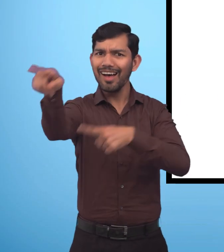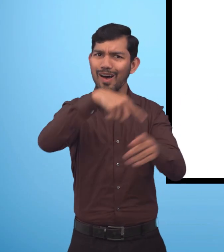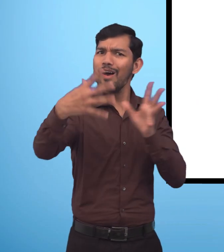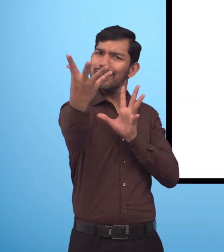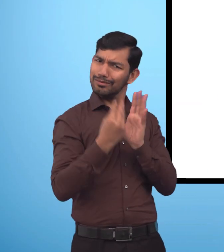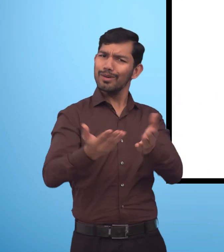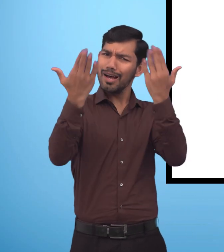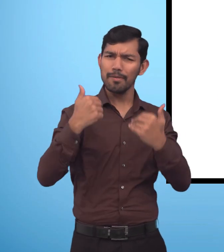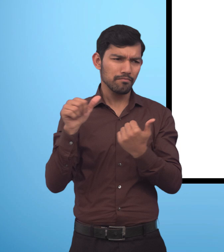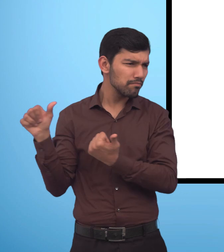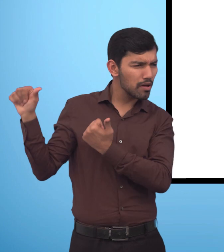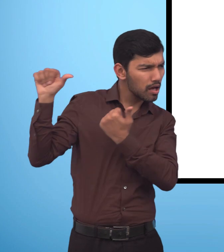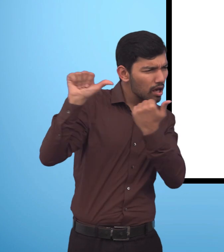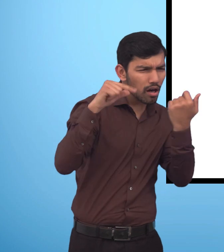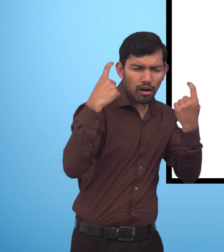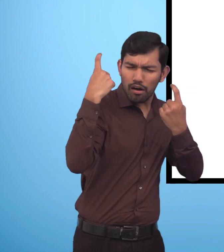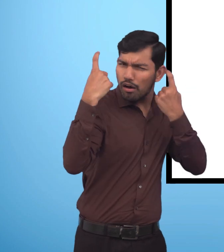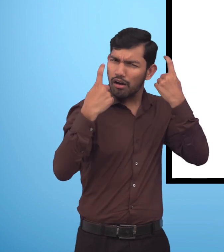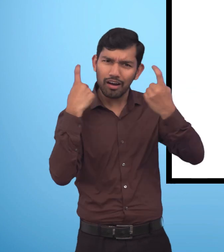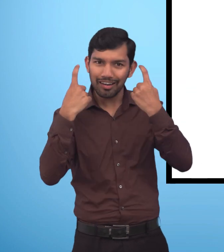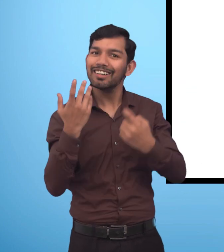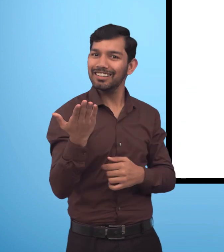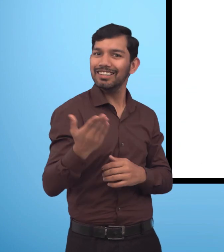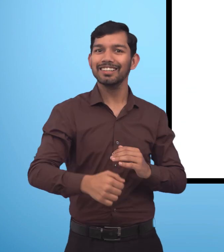Let us think and reflect.